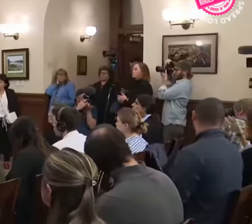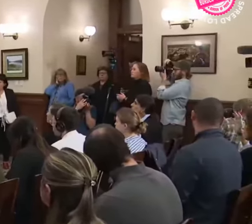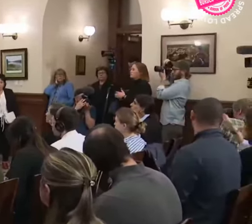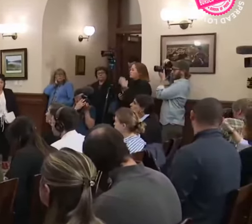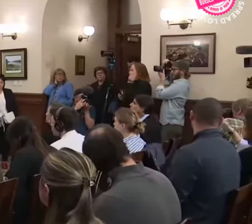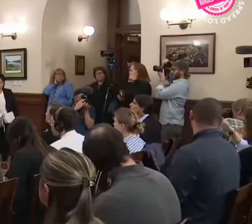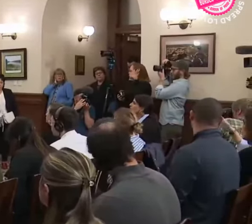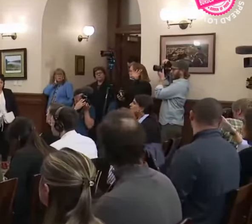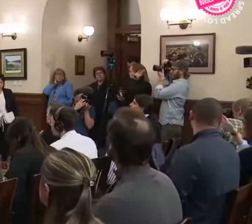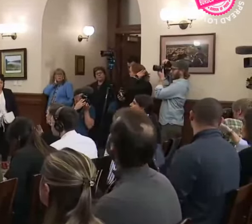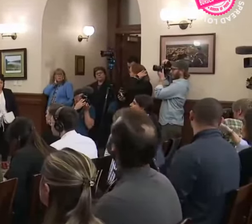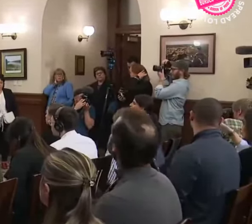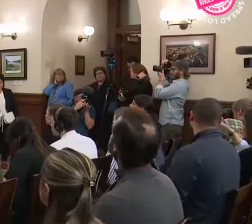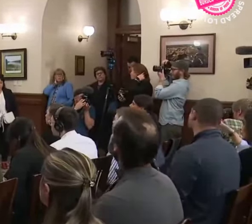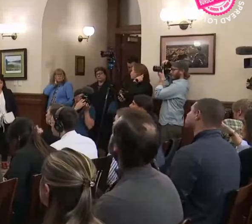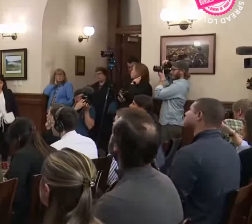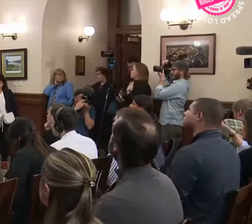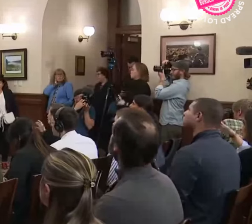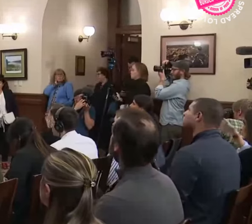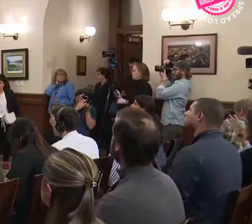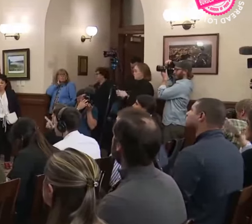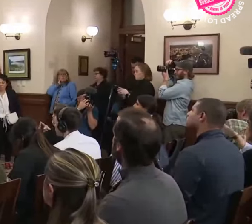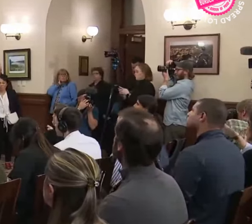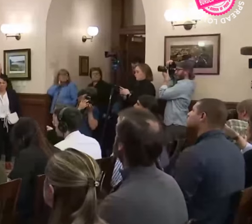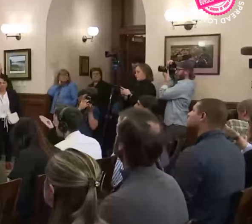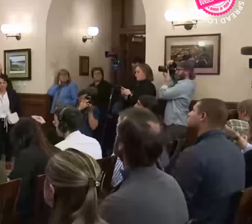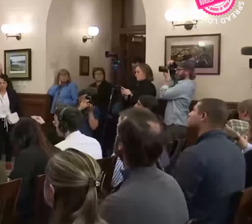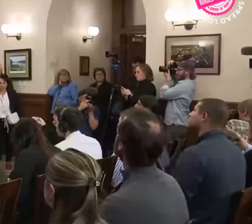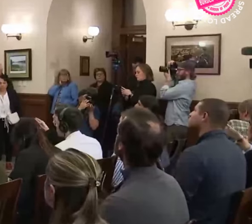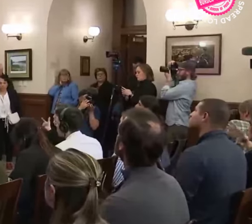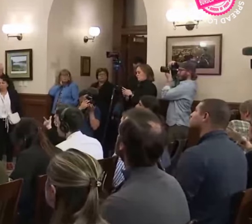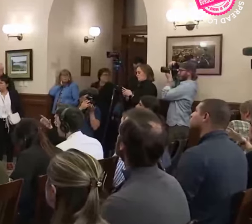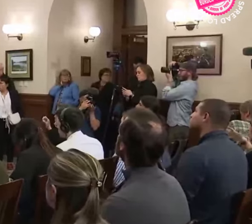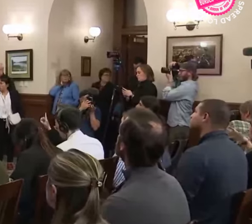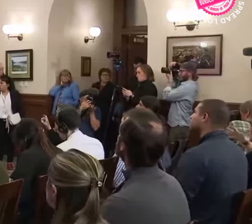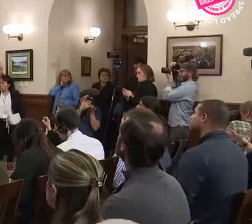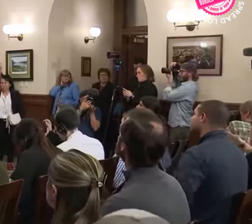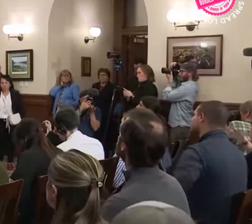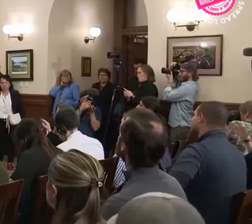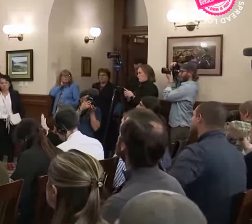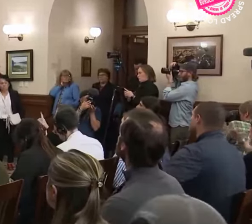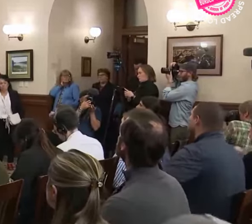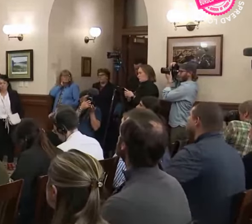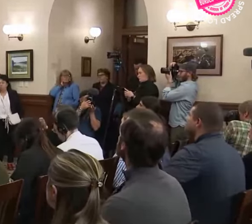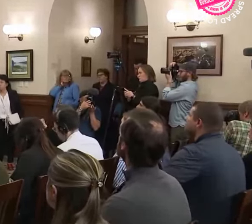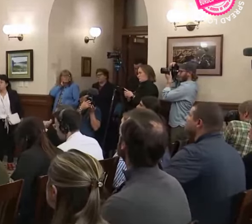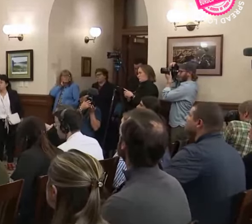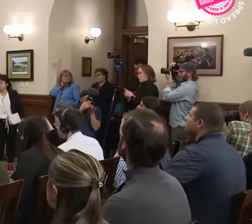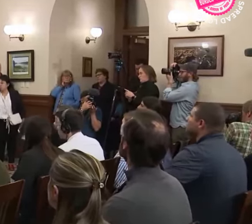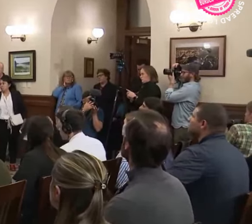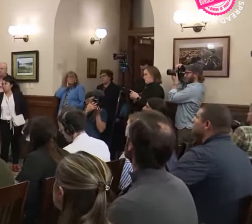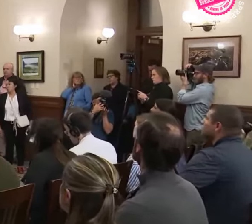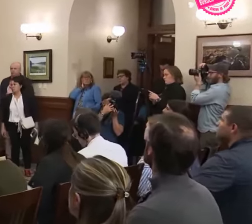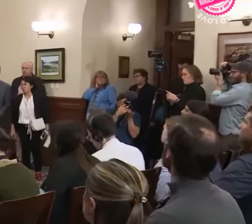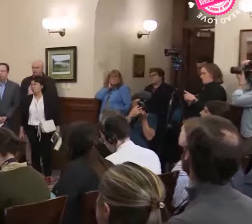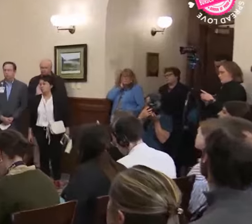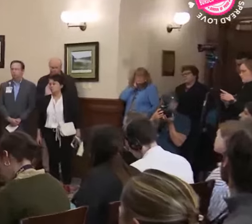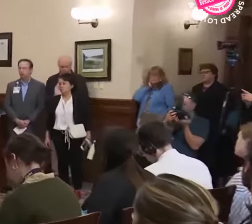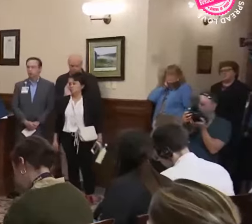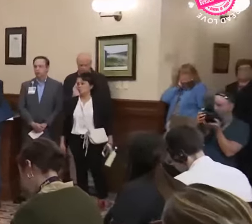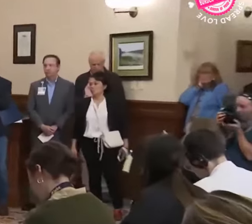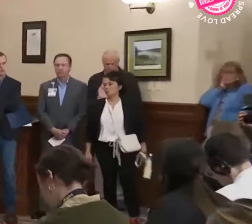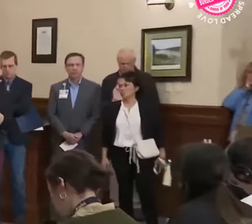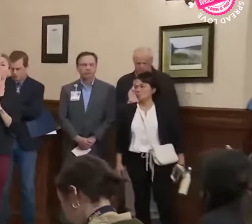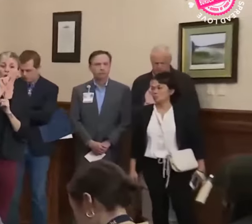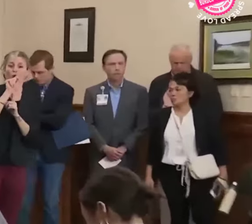questions. Senator, you just heard from Representative Jared Coleman that he has changed his mind on the assault rifle ban. Would you do the same? Well, first of all,